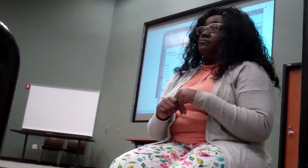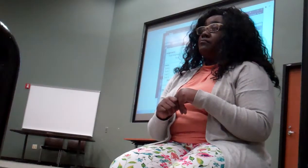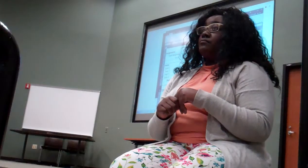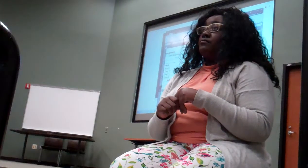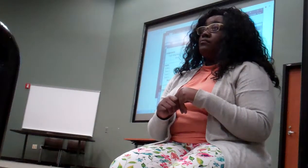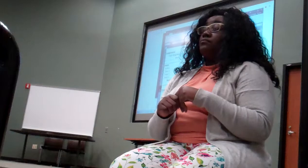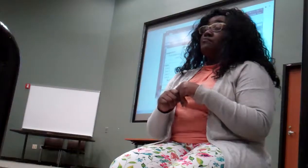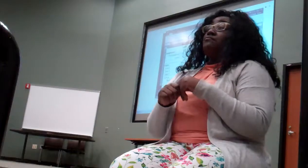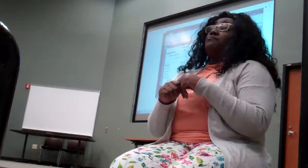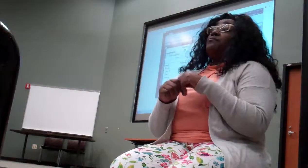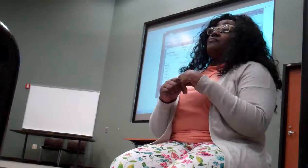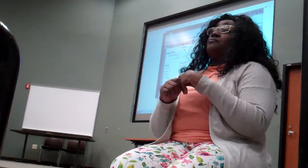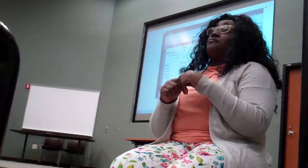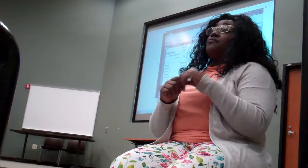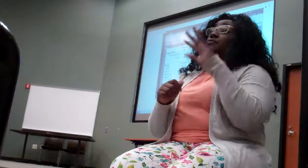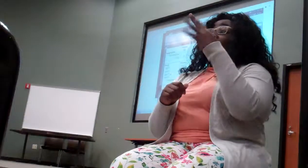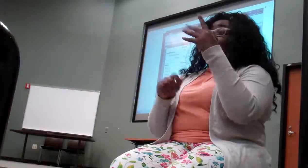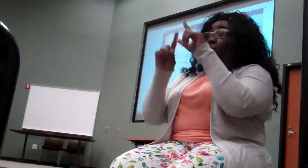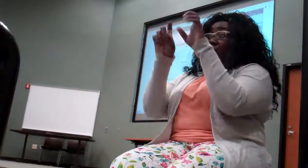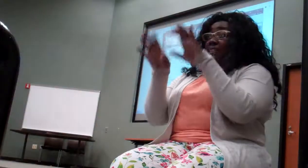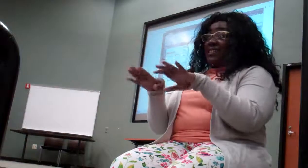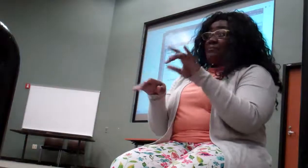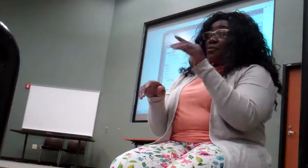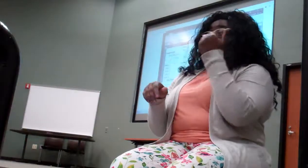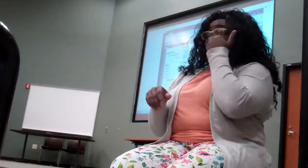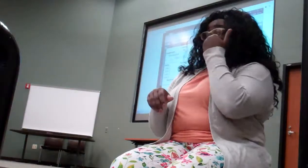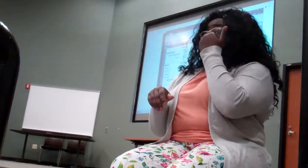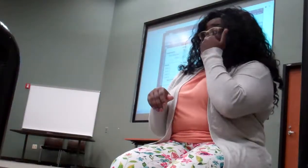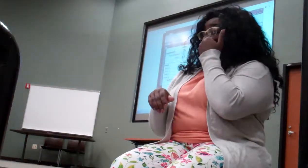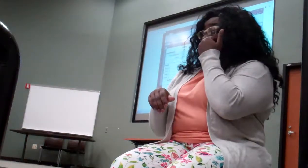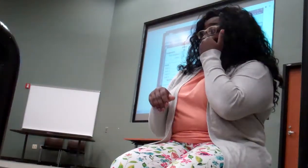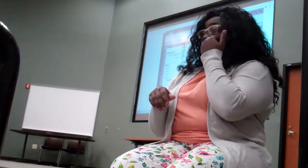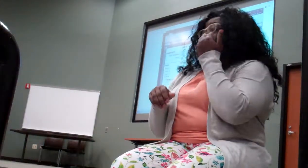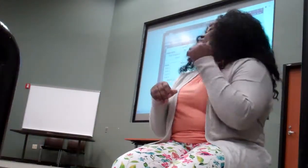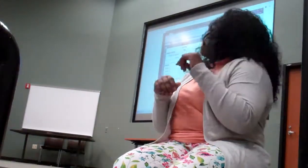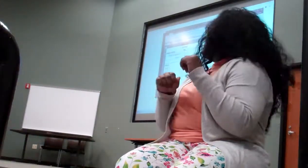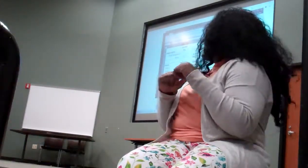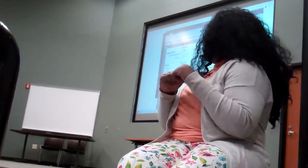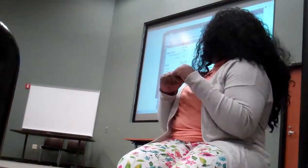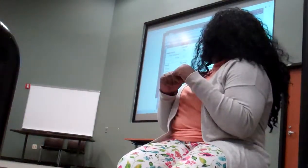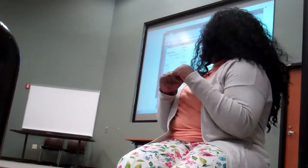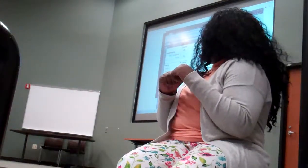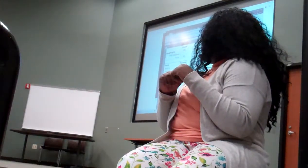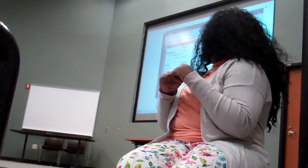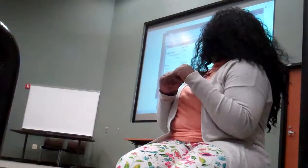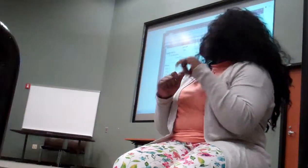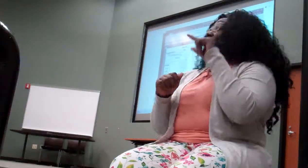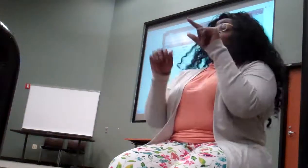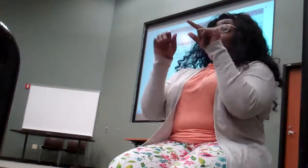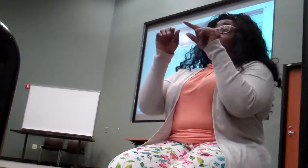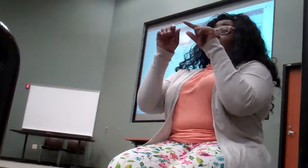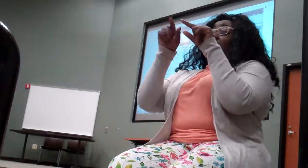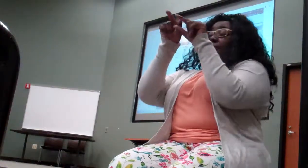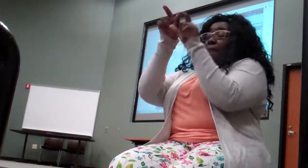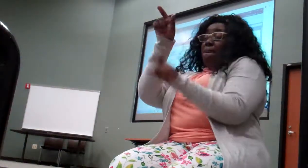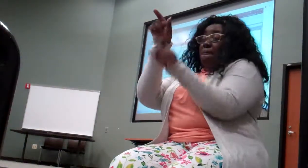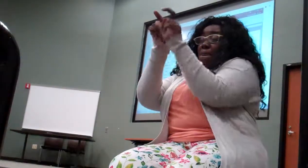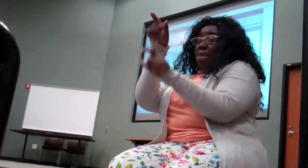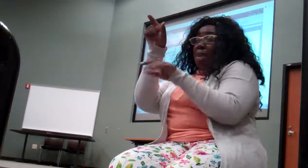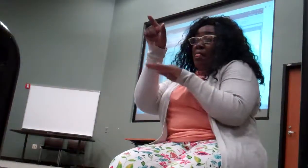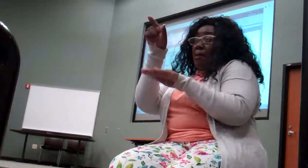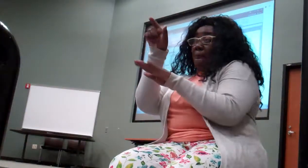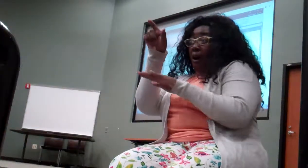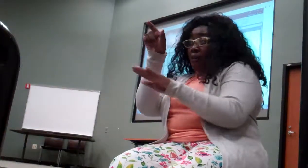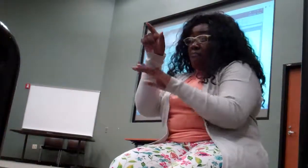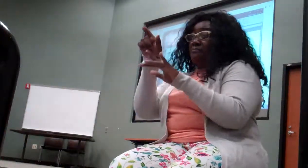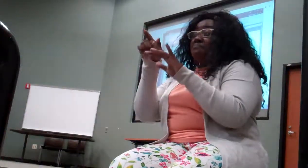4th exam and say for the final. Because down here in the bottom right, you'll see it's calculating, telling you what your final